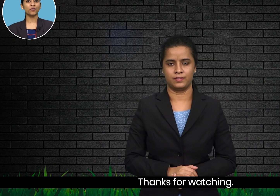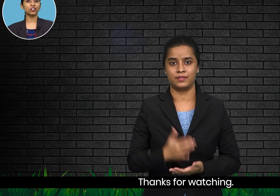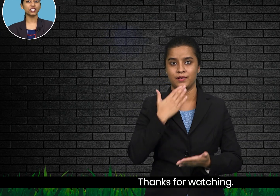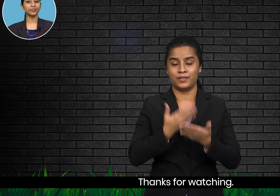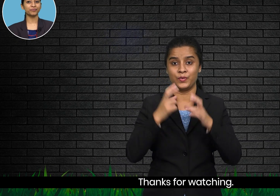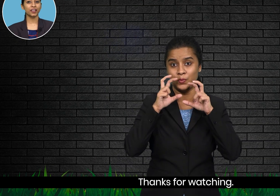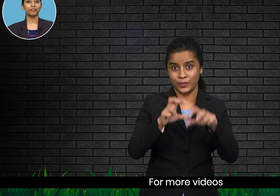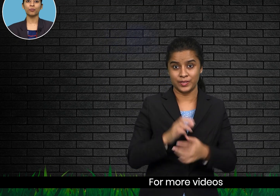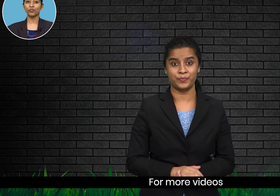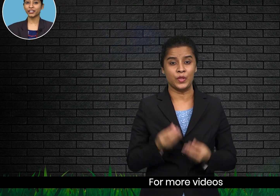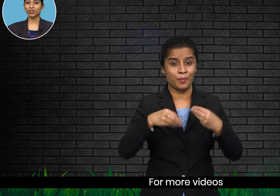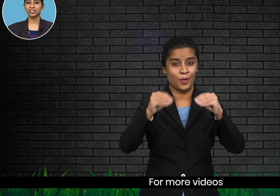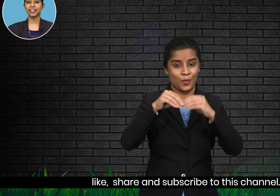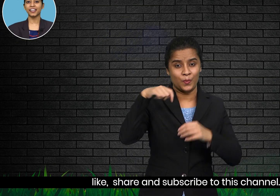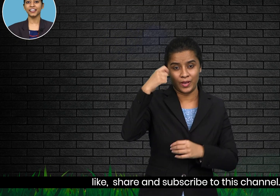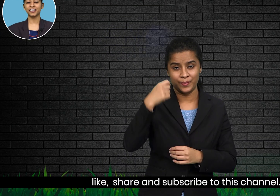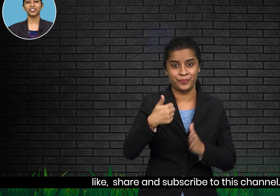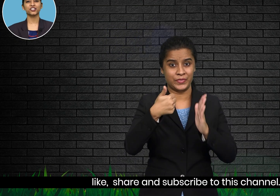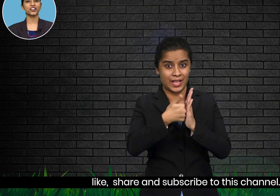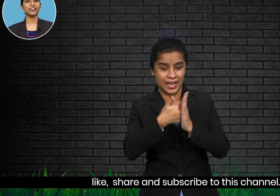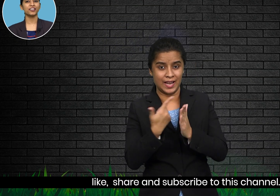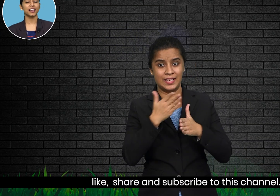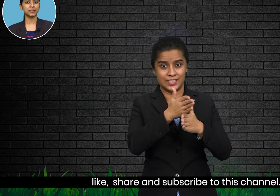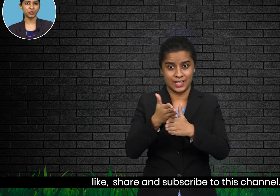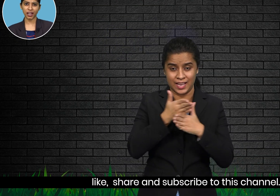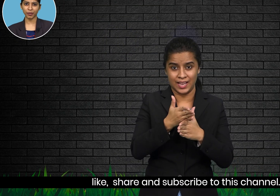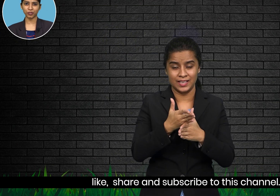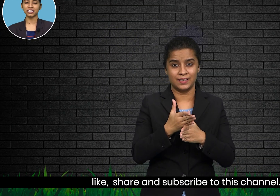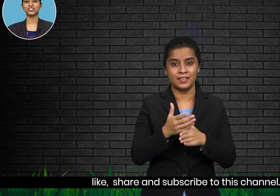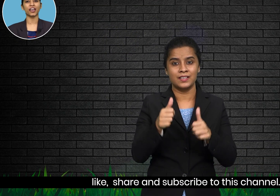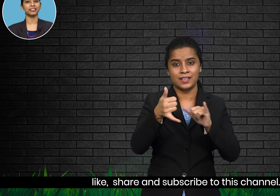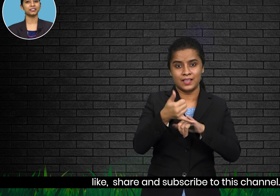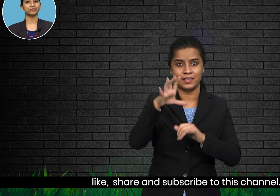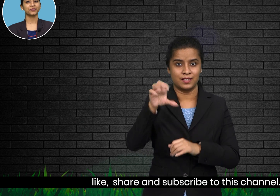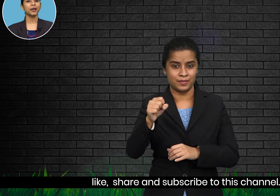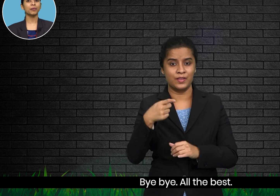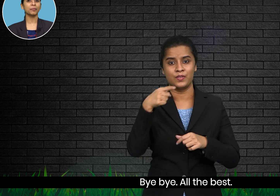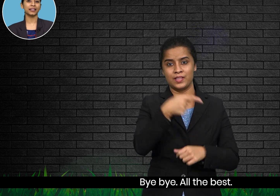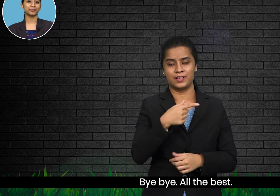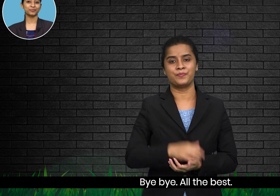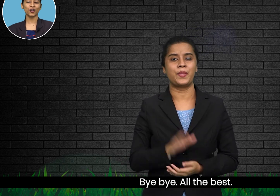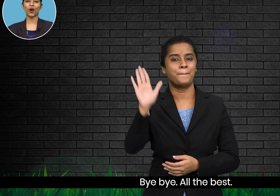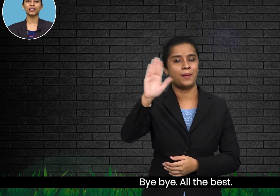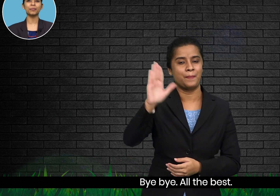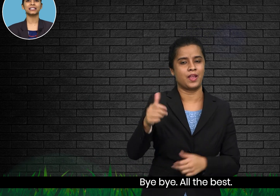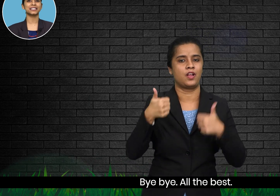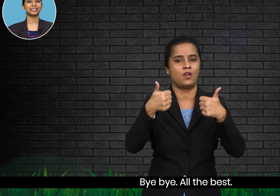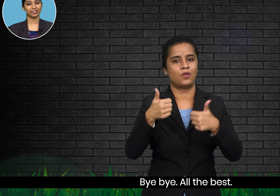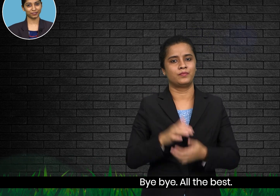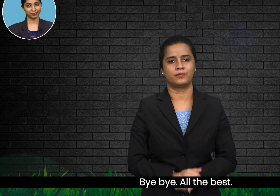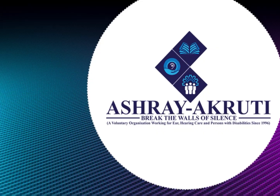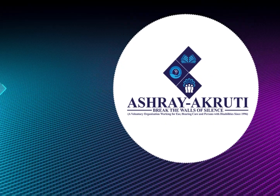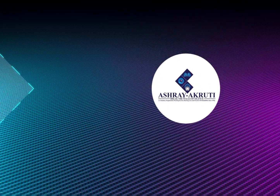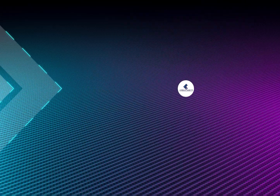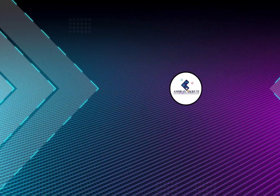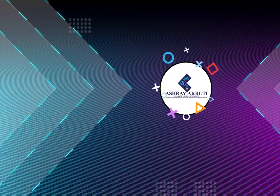Thanks for watching. For more videos, like, share and subscribe to this channel. Bye bye. All the best.